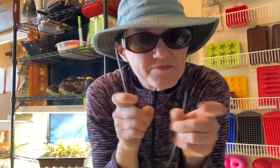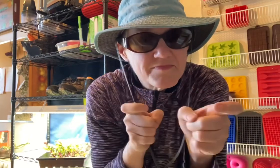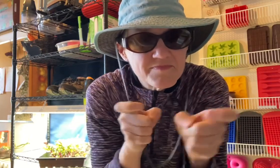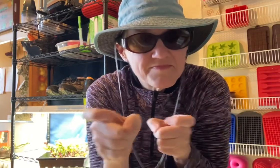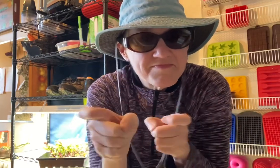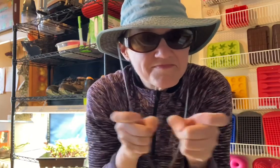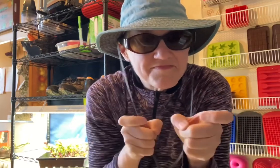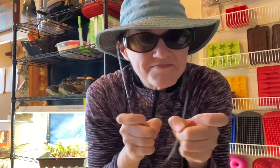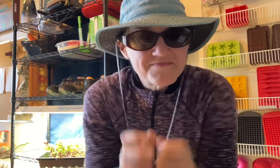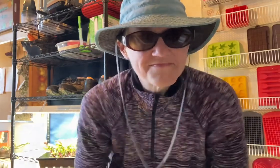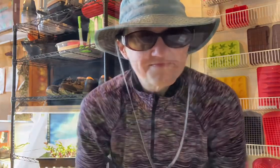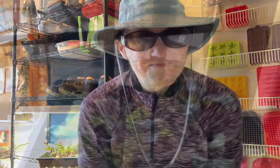It gives me more control.